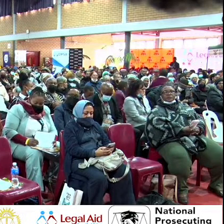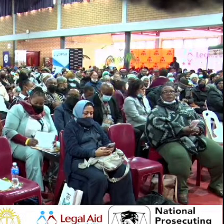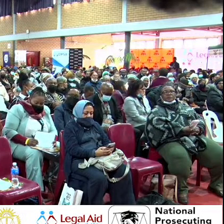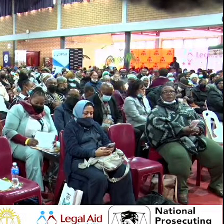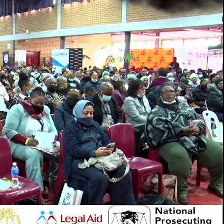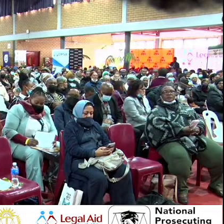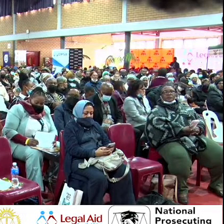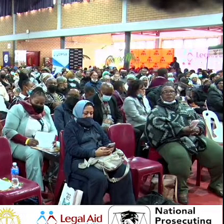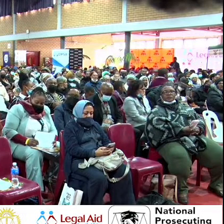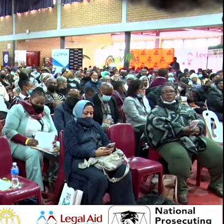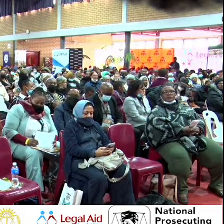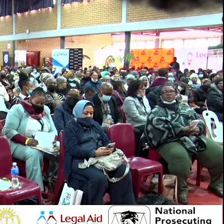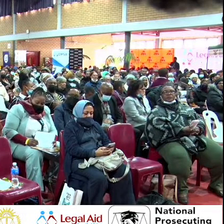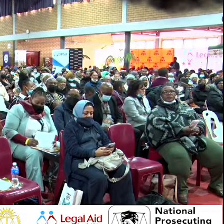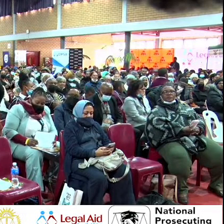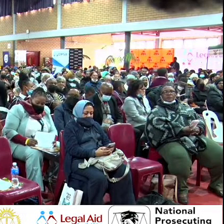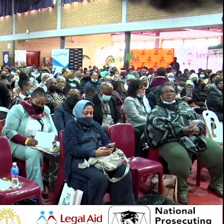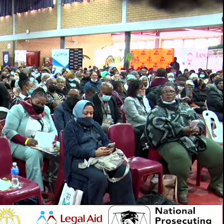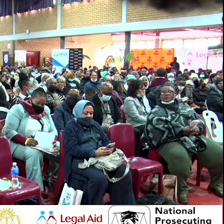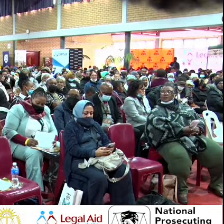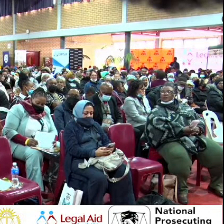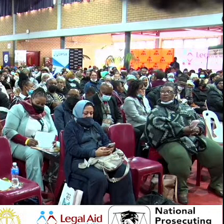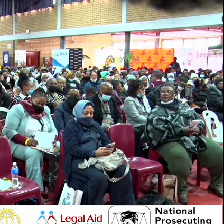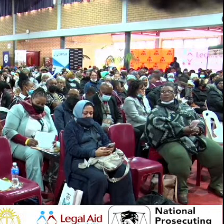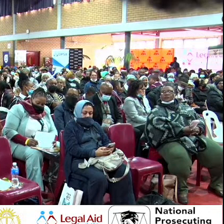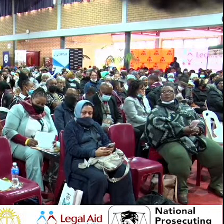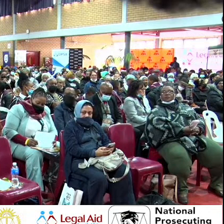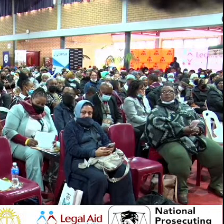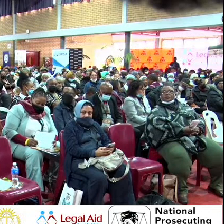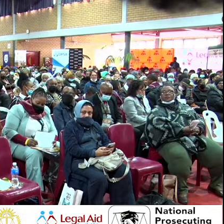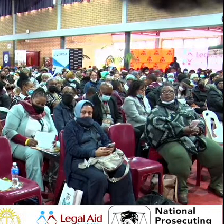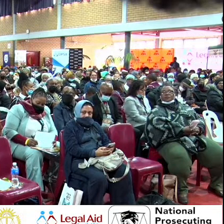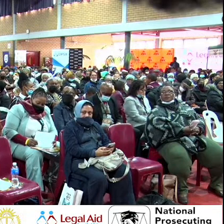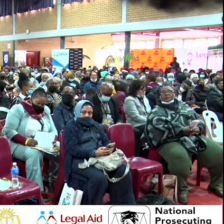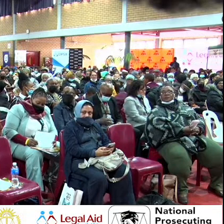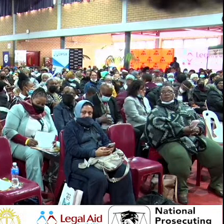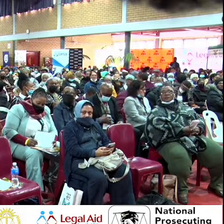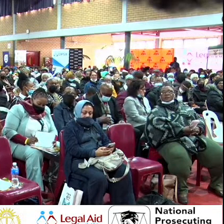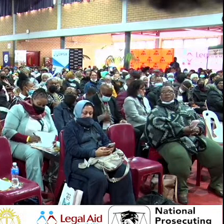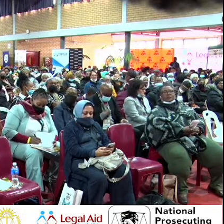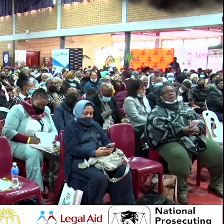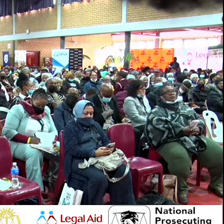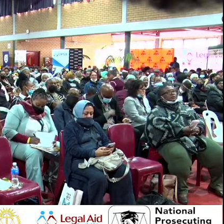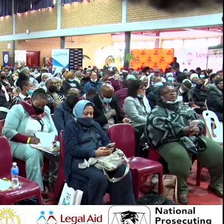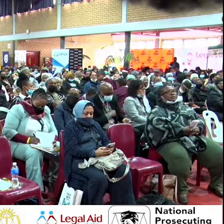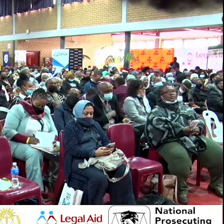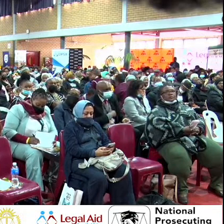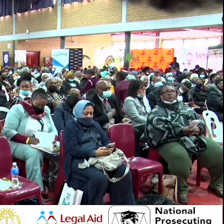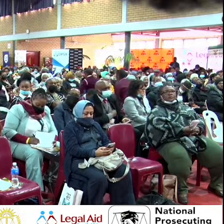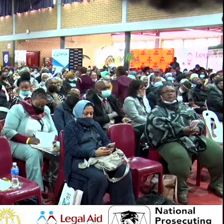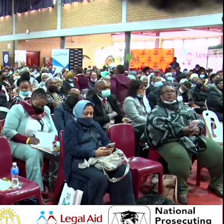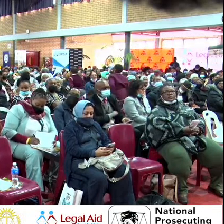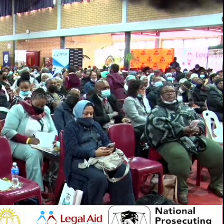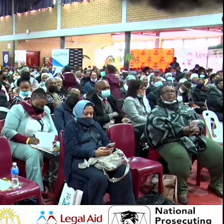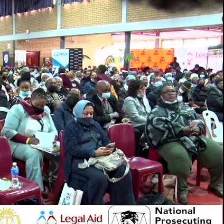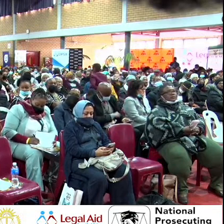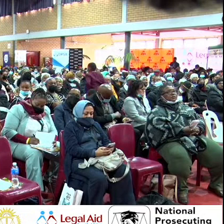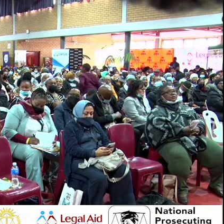to proceed. Mr. Isaacs is just stepped out to attend to an interview. So I'm going to ask